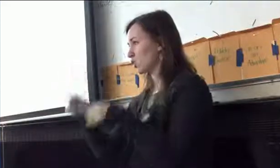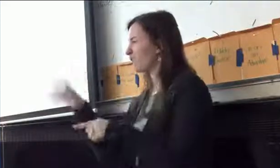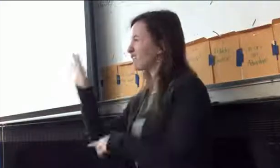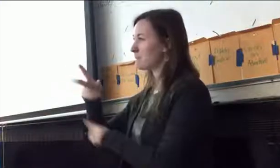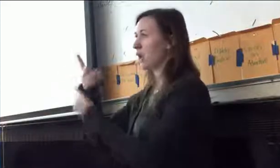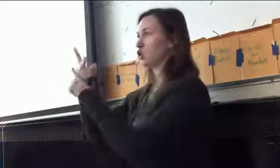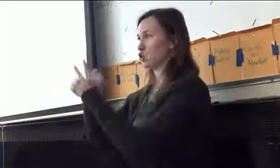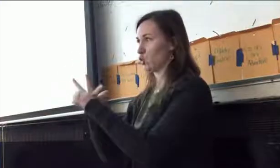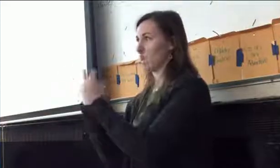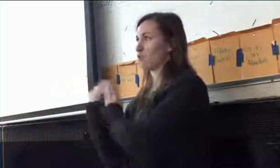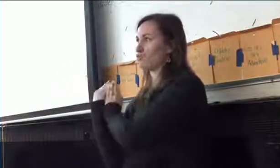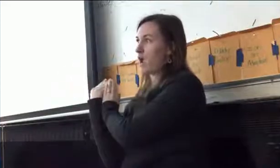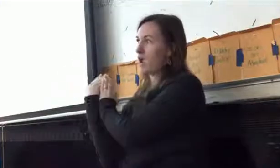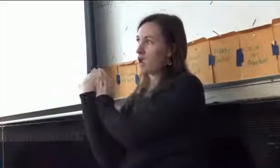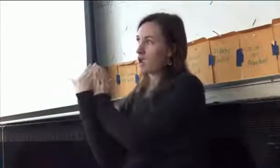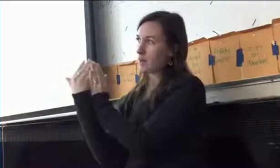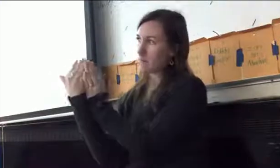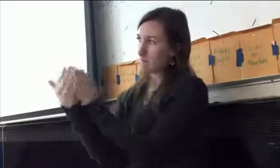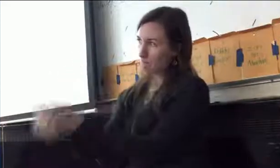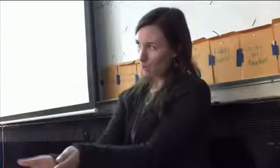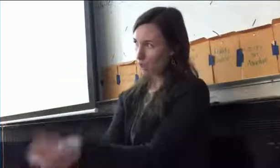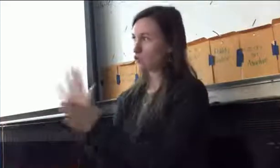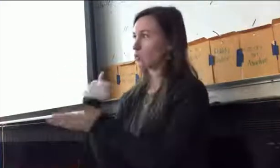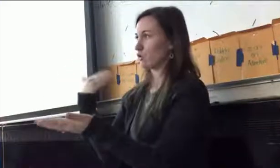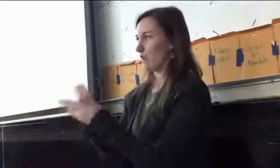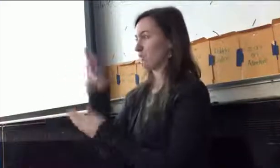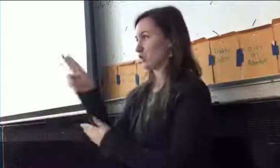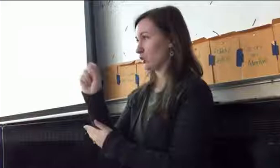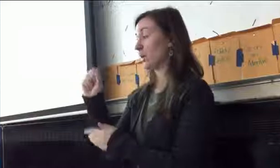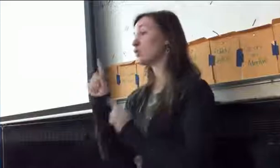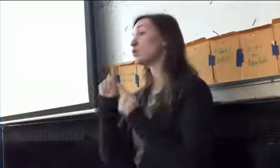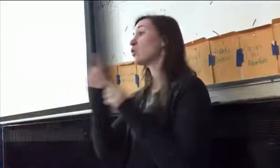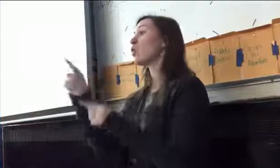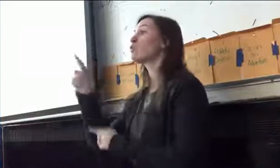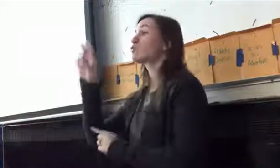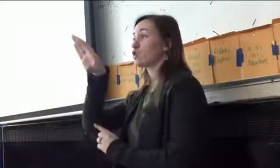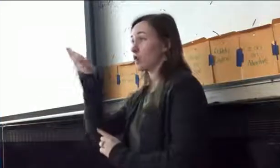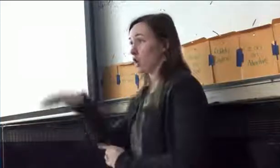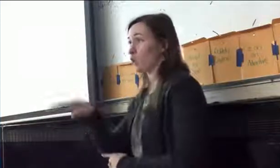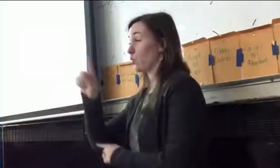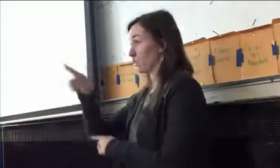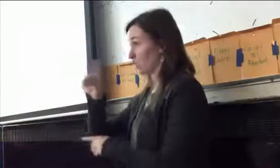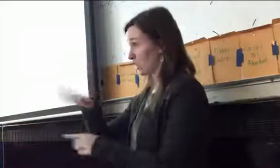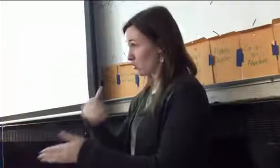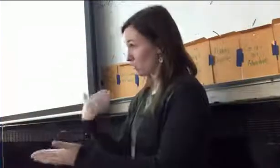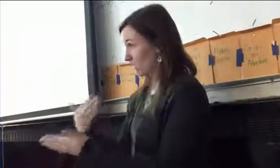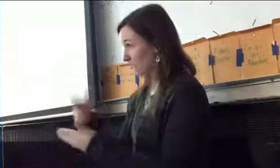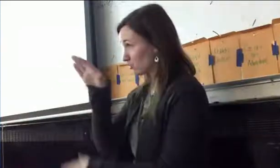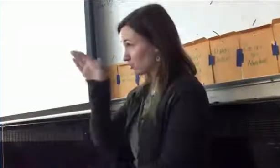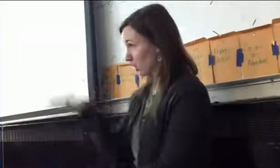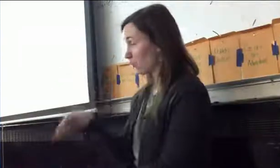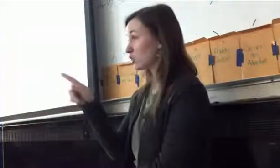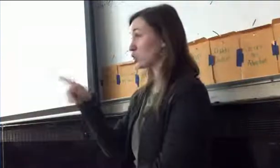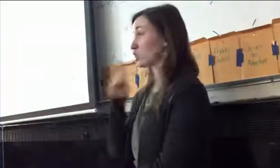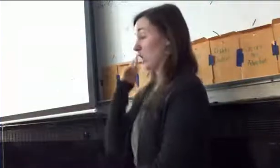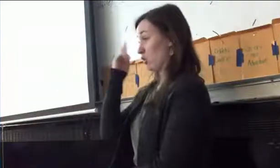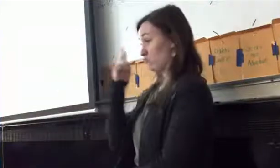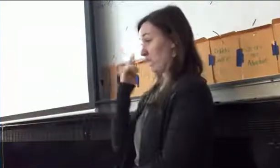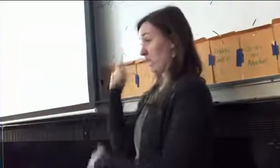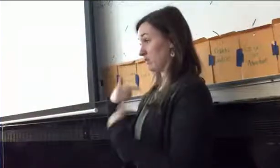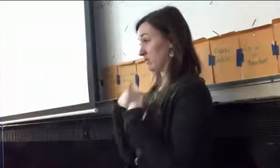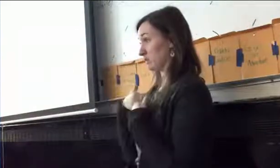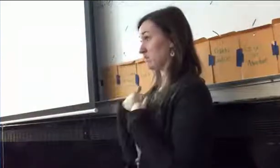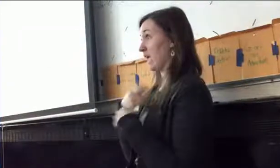across the boat from Italy to the United States. She goes over to Chicago. And when she arrives in Chicago, she realizes that she is 8